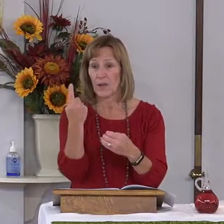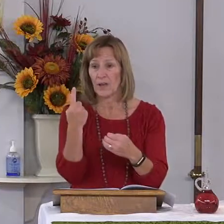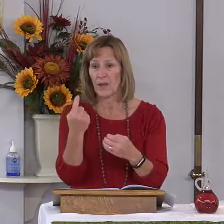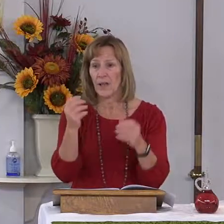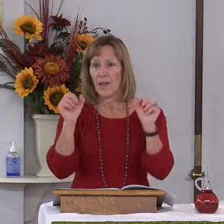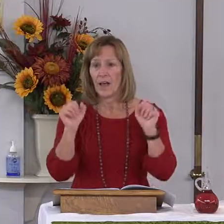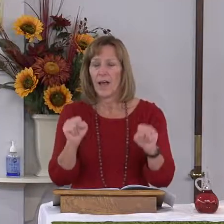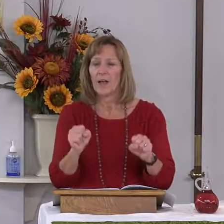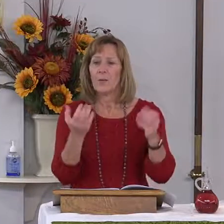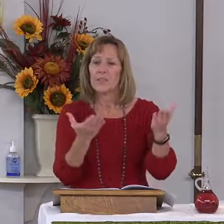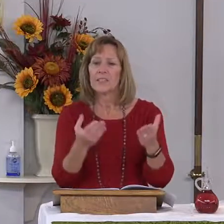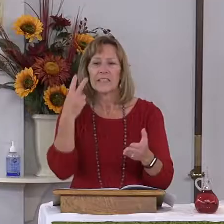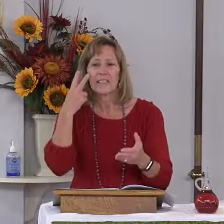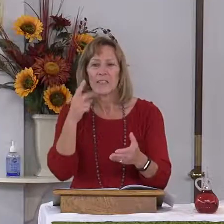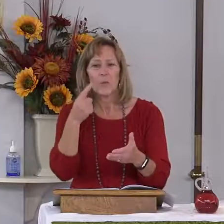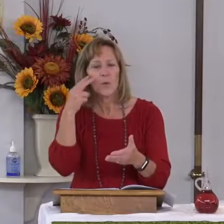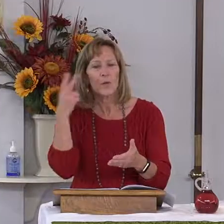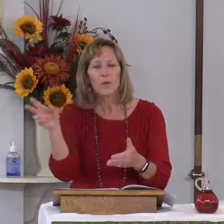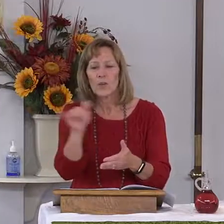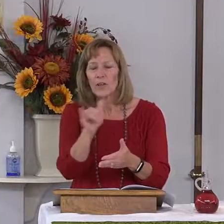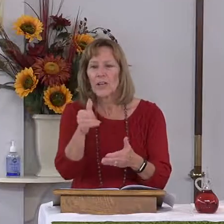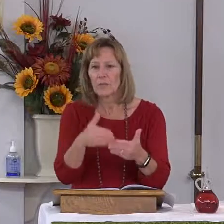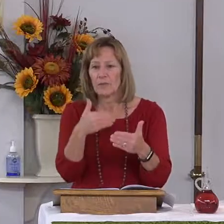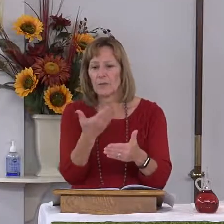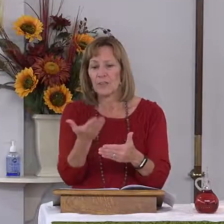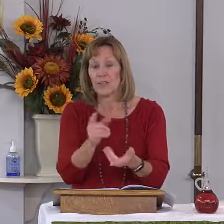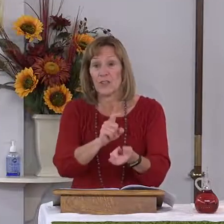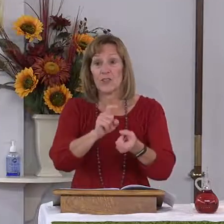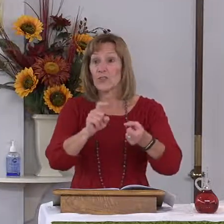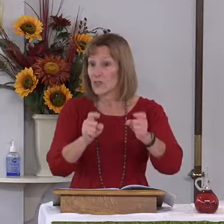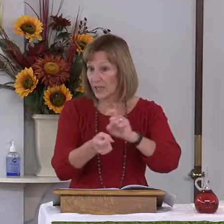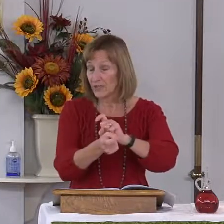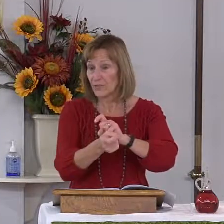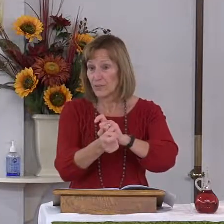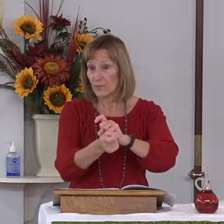see what it was like before things changed.